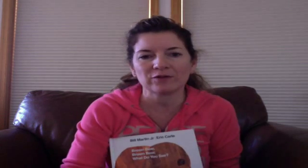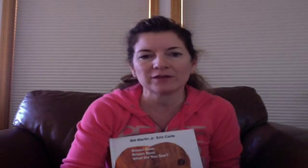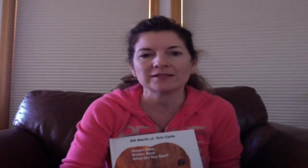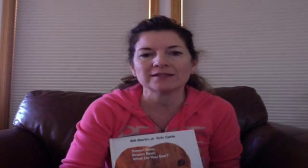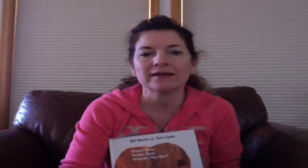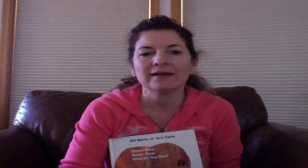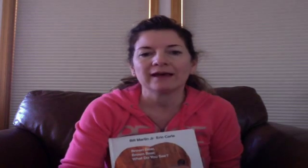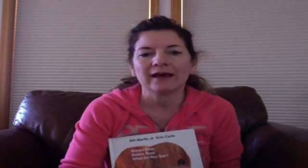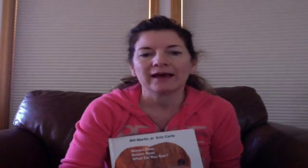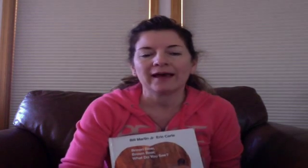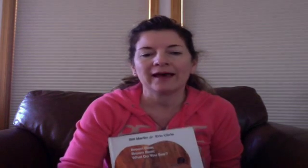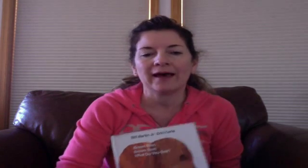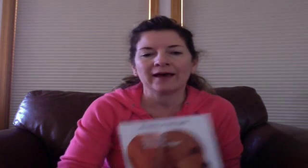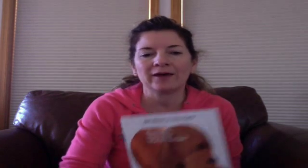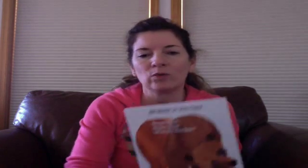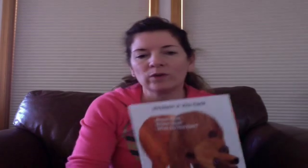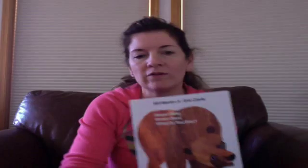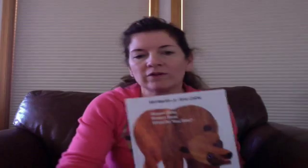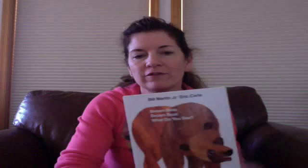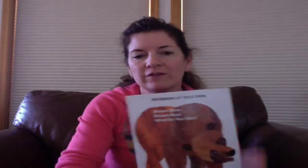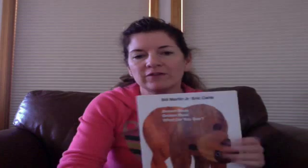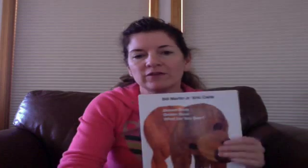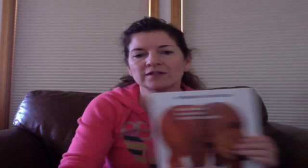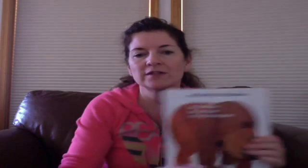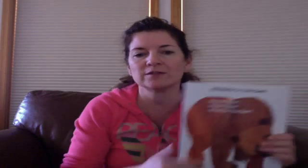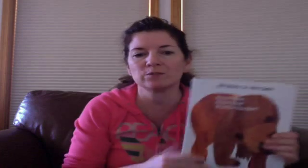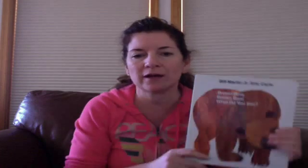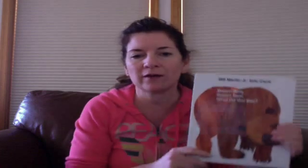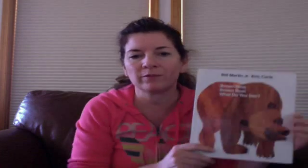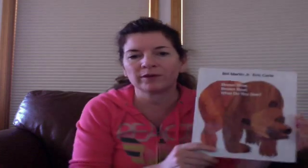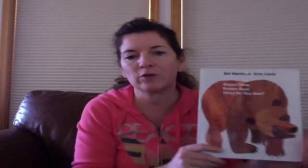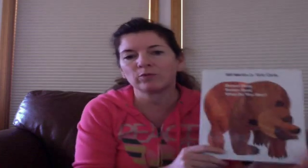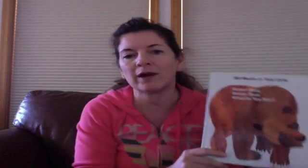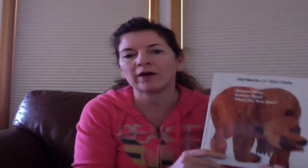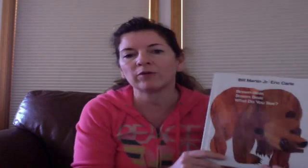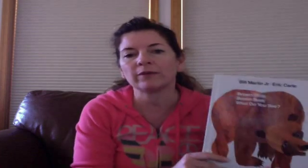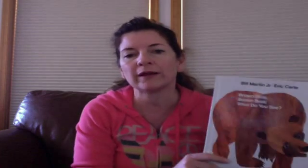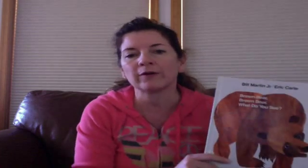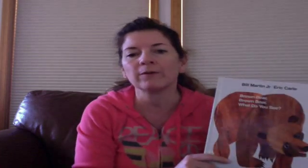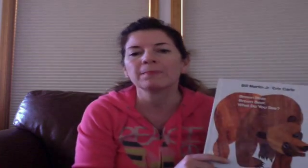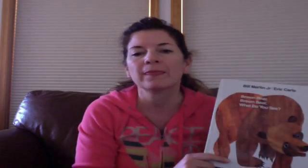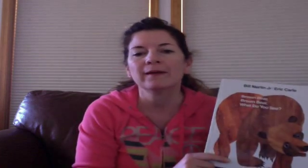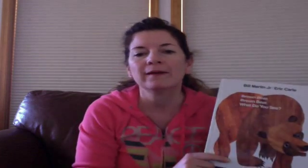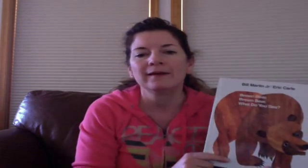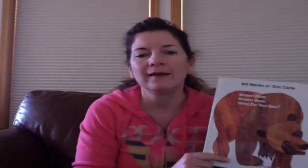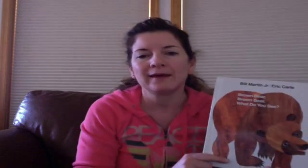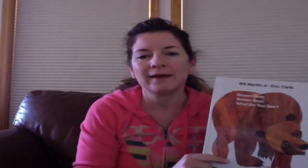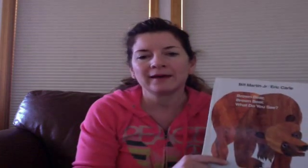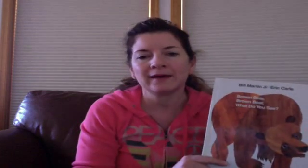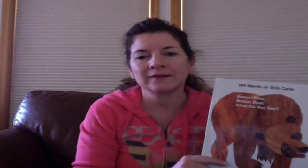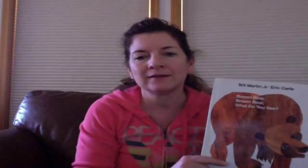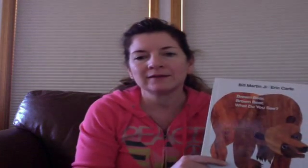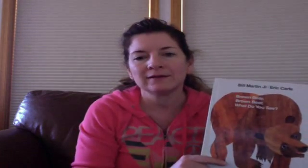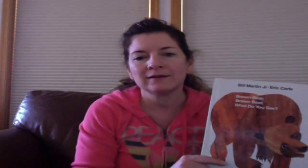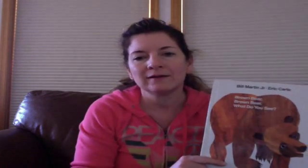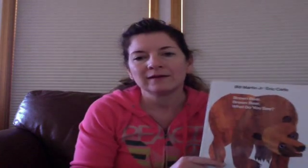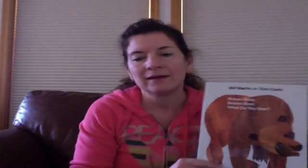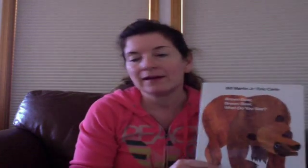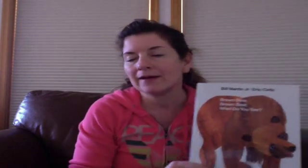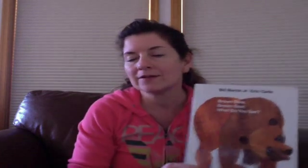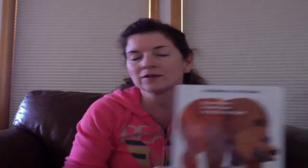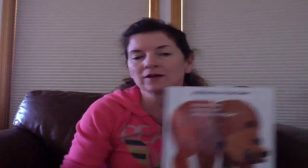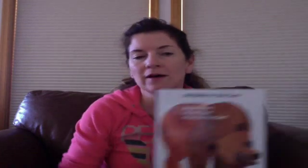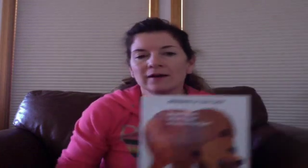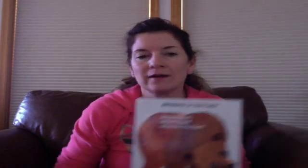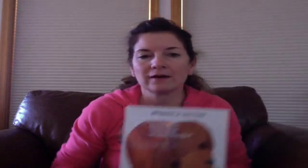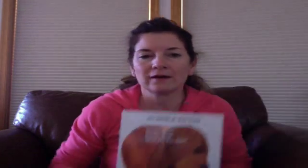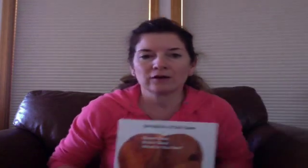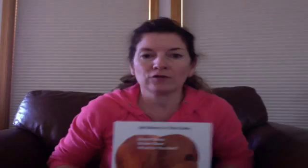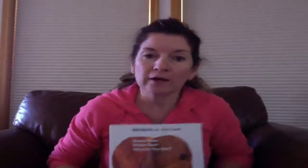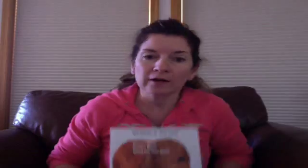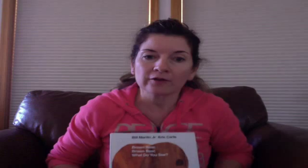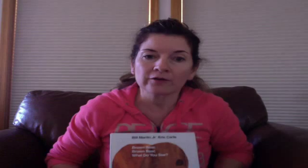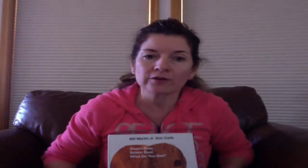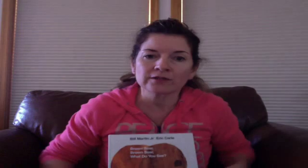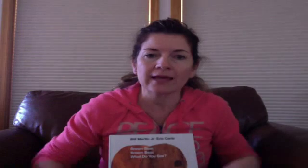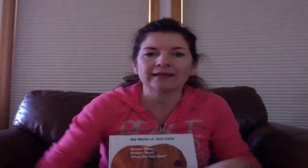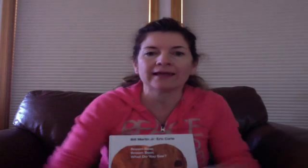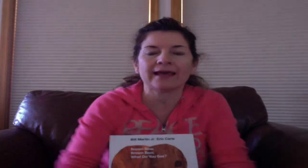favorites, and one of our favorites is Brown Bear, Brown Bear, and it has a lot of colors and